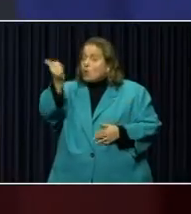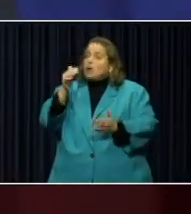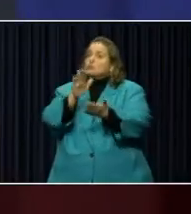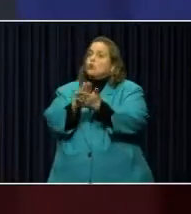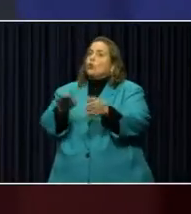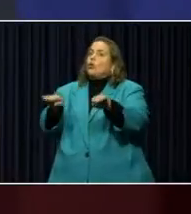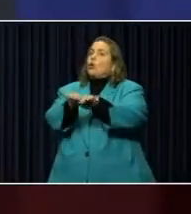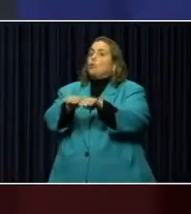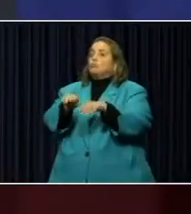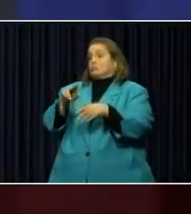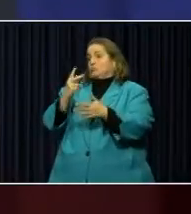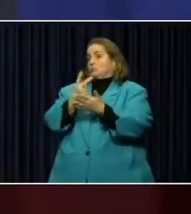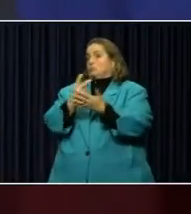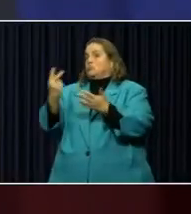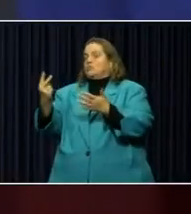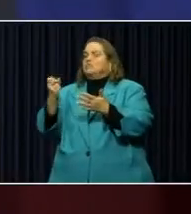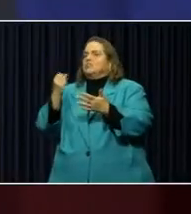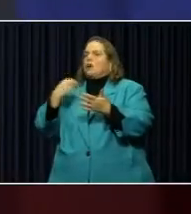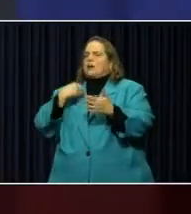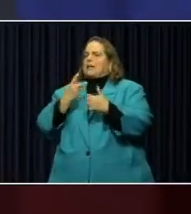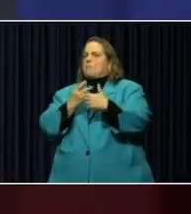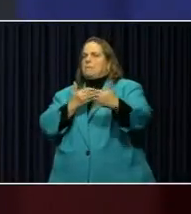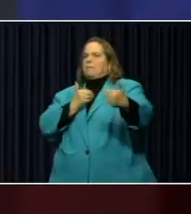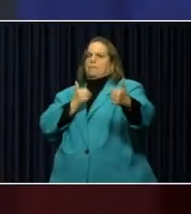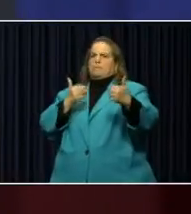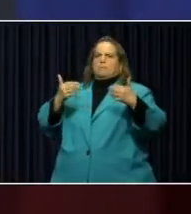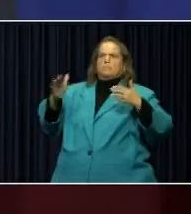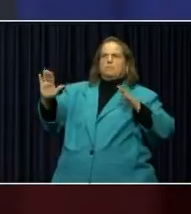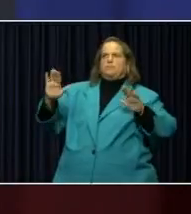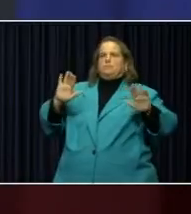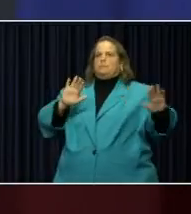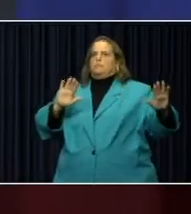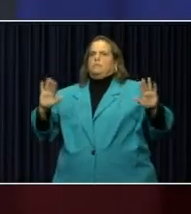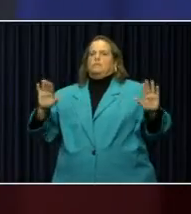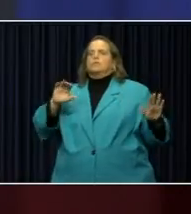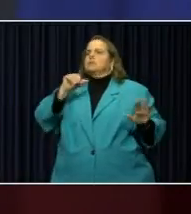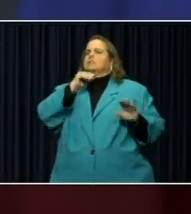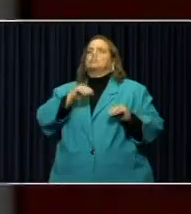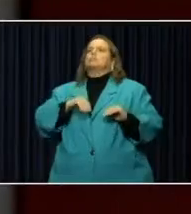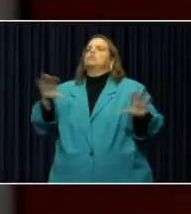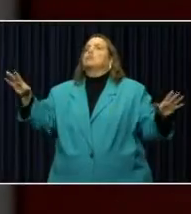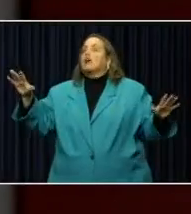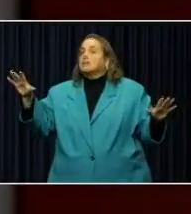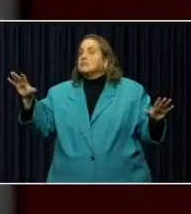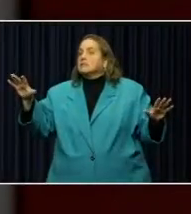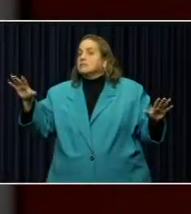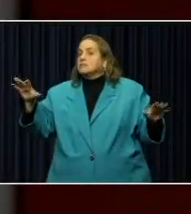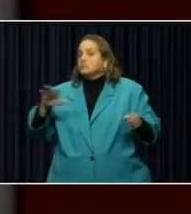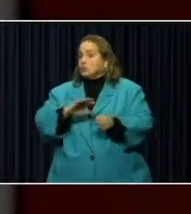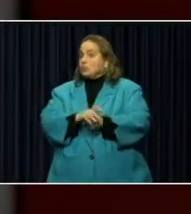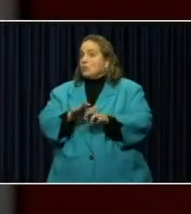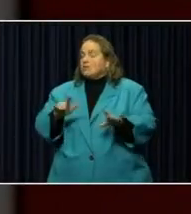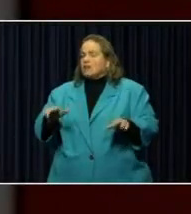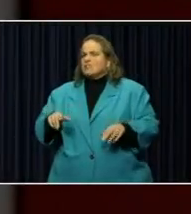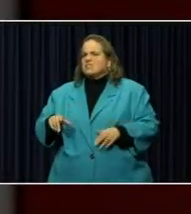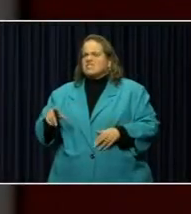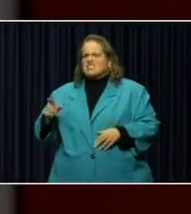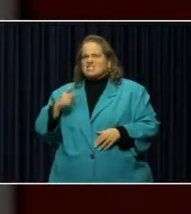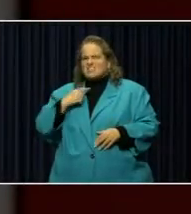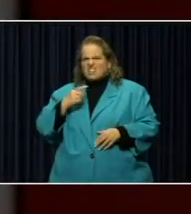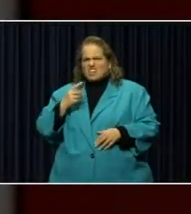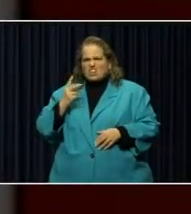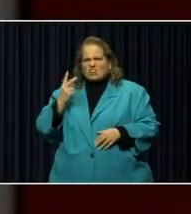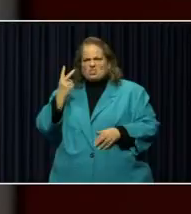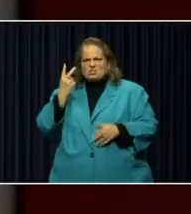so that we can keep apart and keep some distance between us so that we're not spreading the germs. Gosh, 2 more weeks out of school is